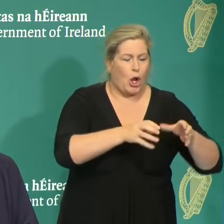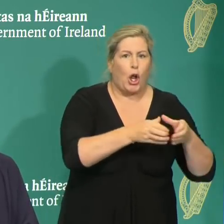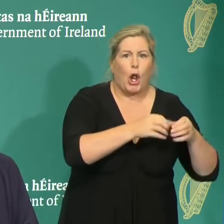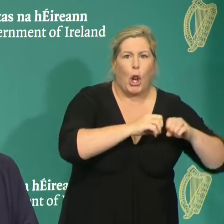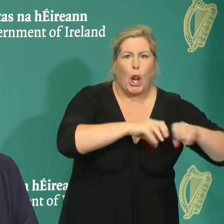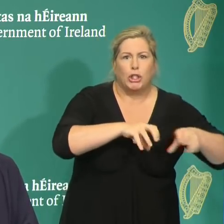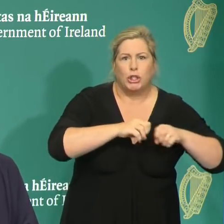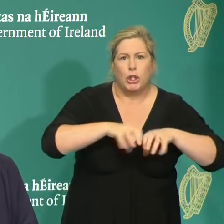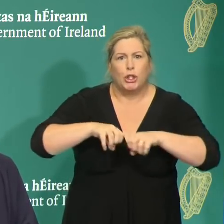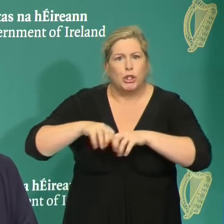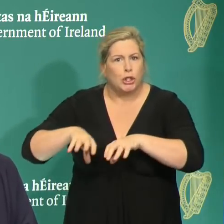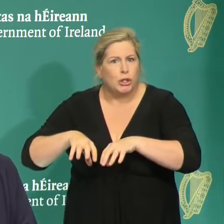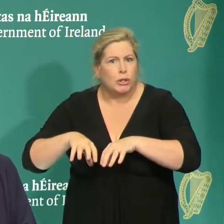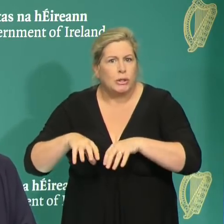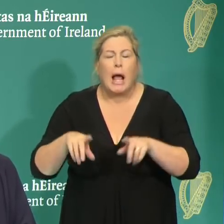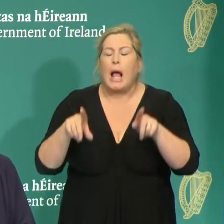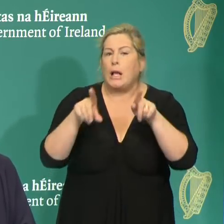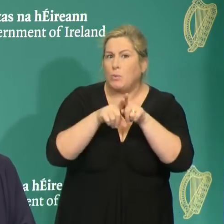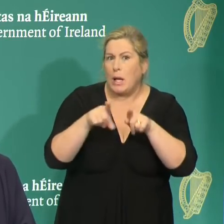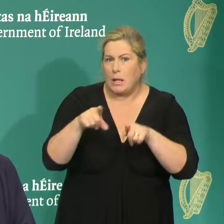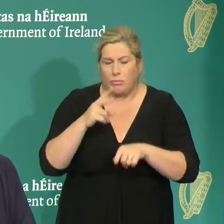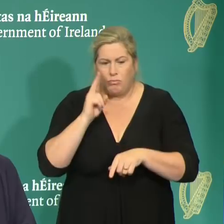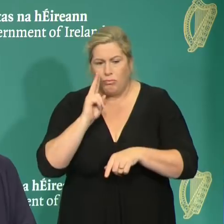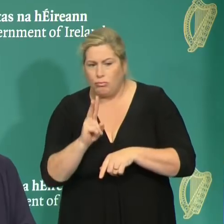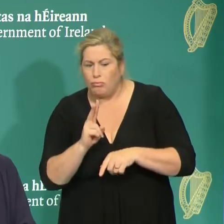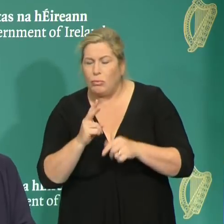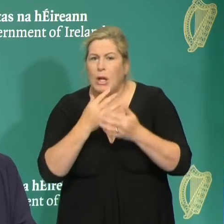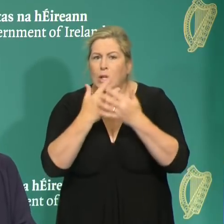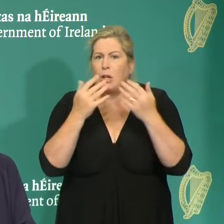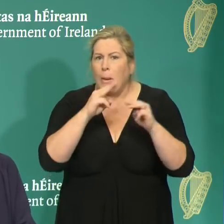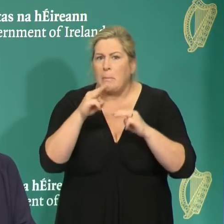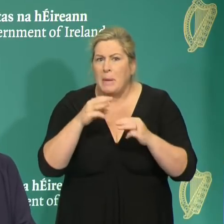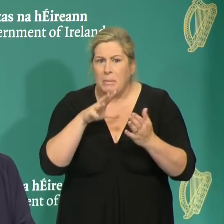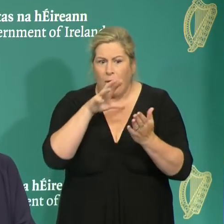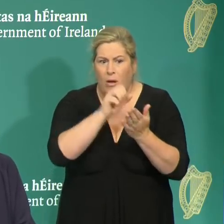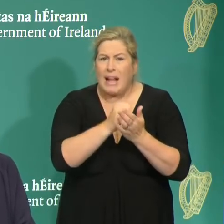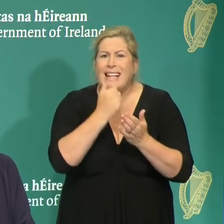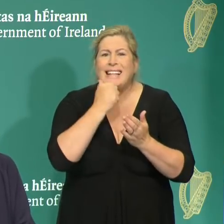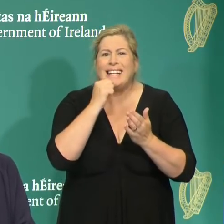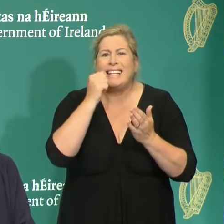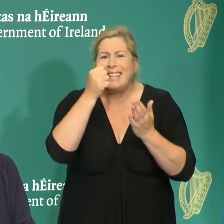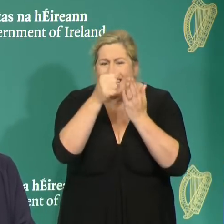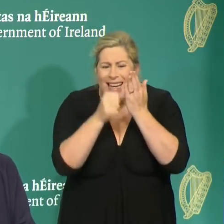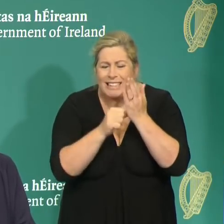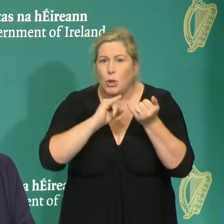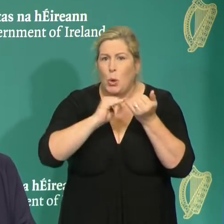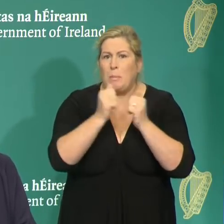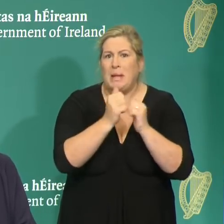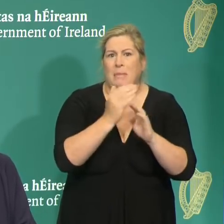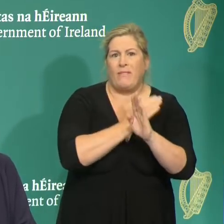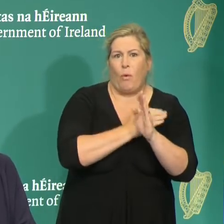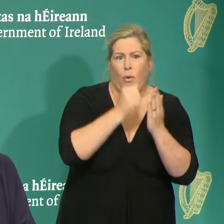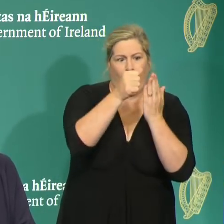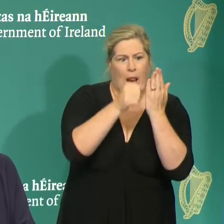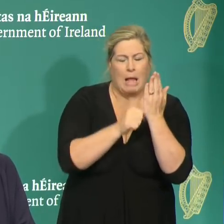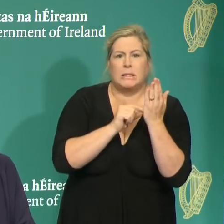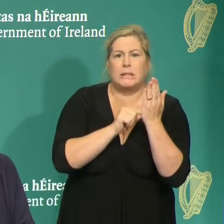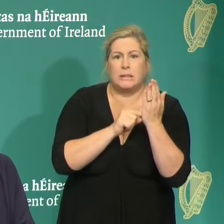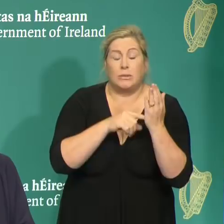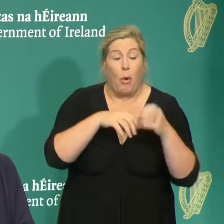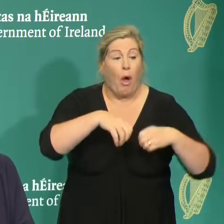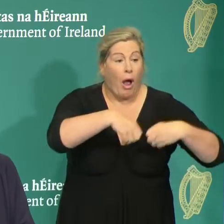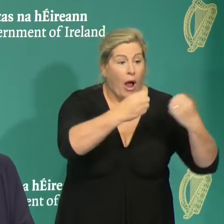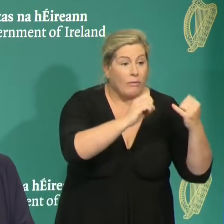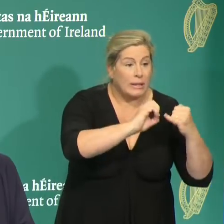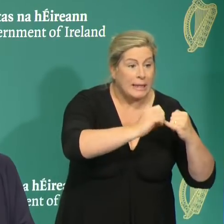also reporting an increasing proportion of people identified as close contacts of positive cases who, when offered a test,